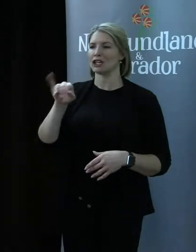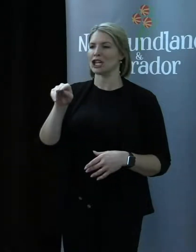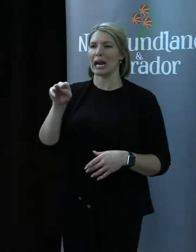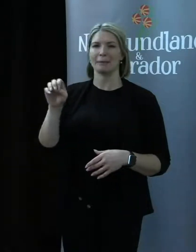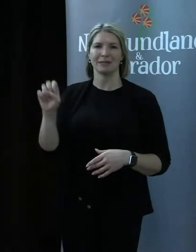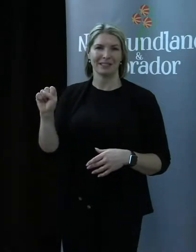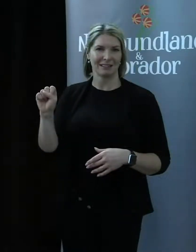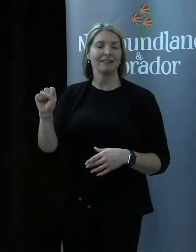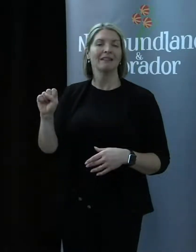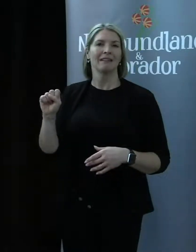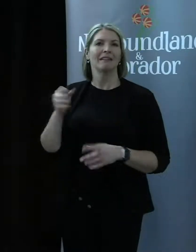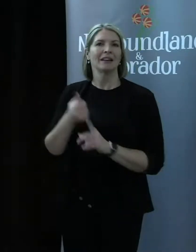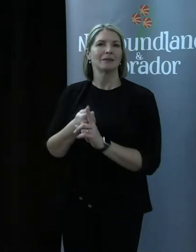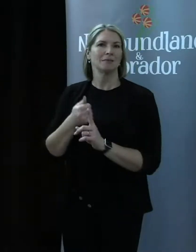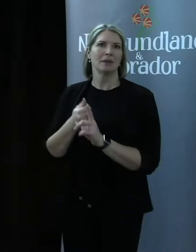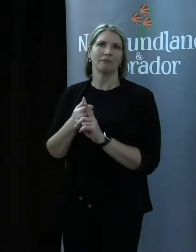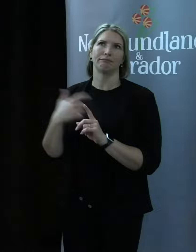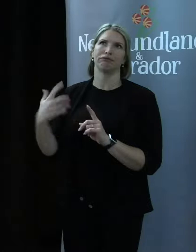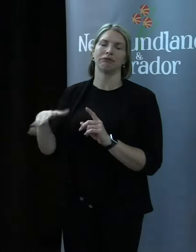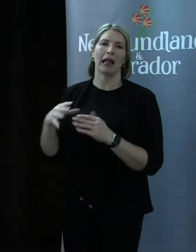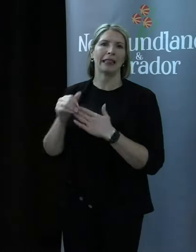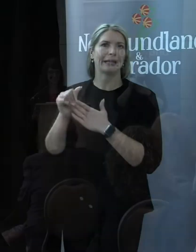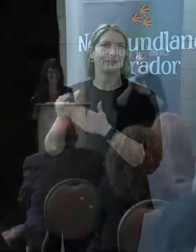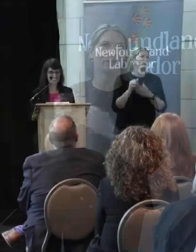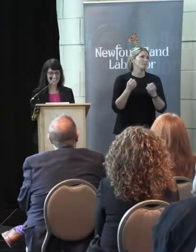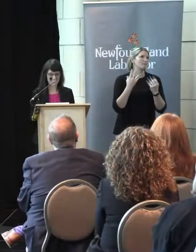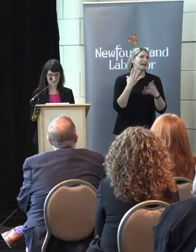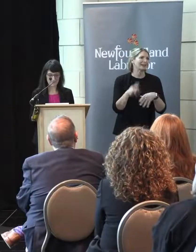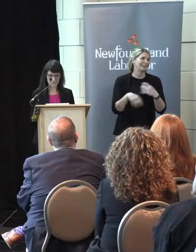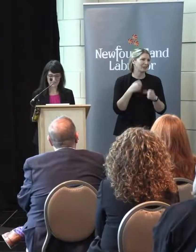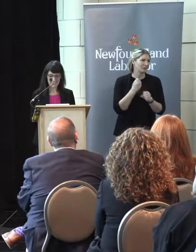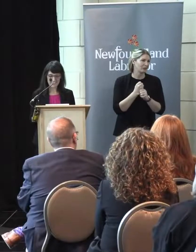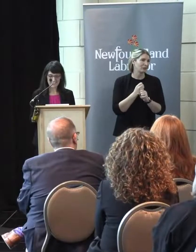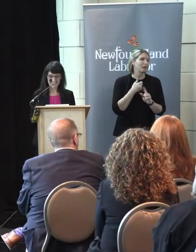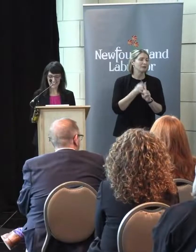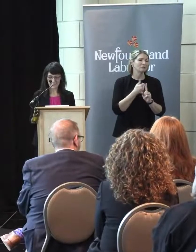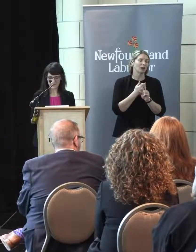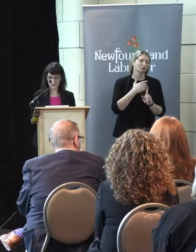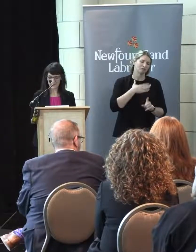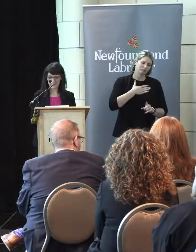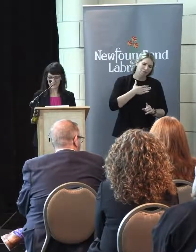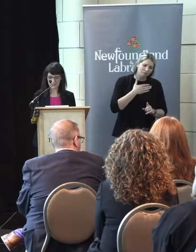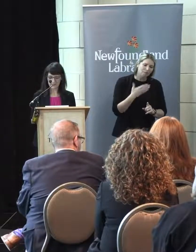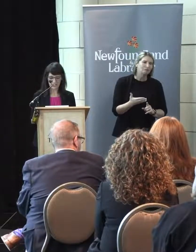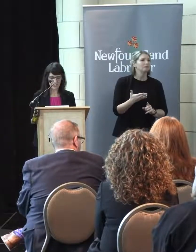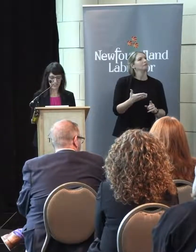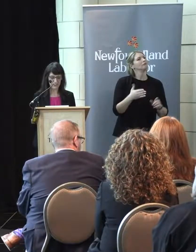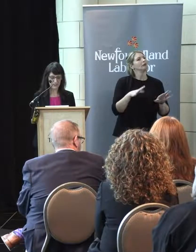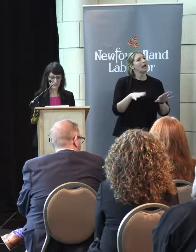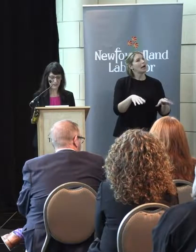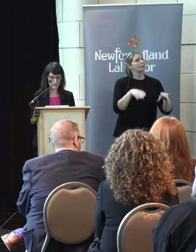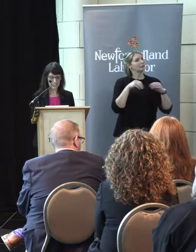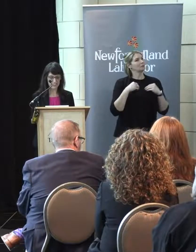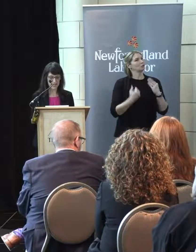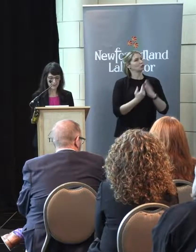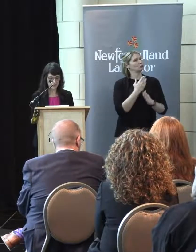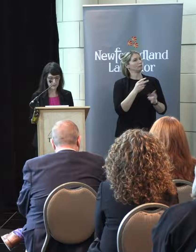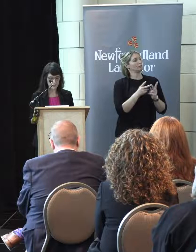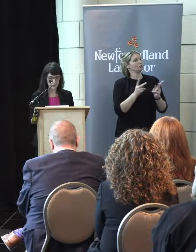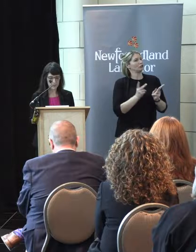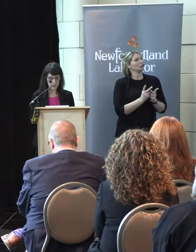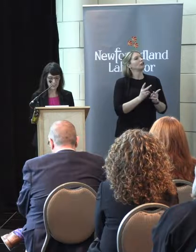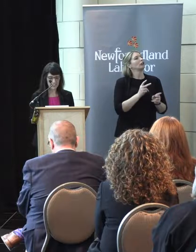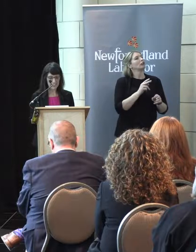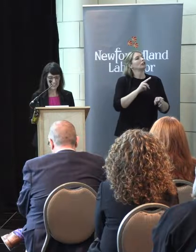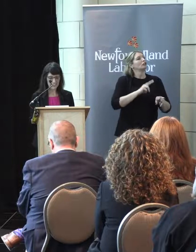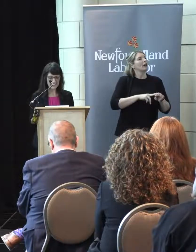leader in the tourism industry for decades. He generously stepped up to take on the role of interim chair of the Newfoundland and Labrador